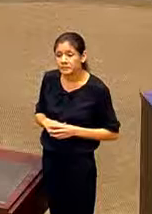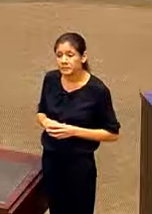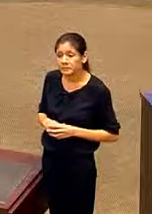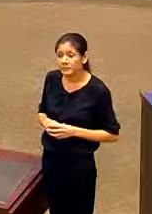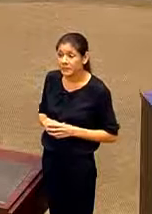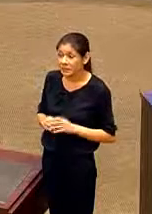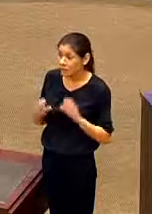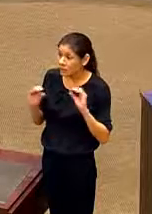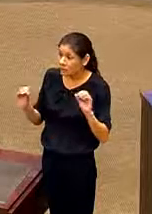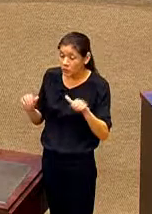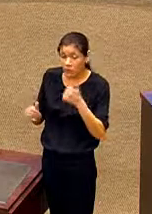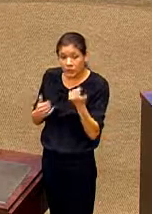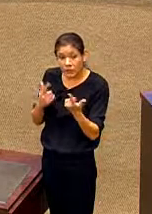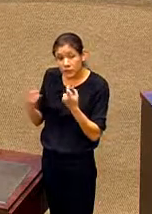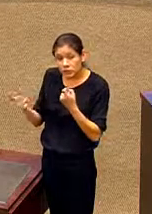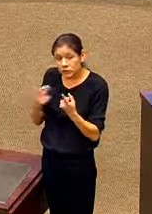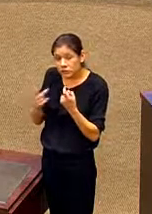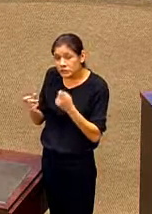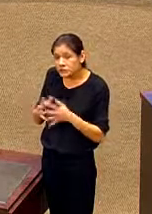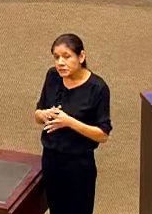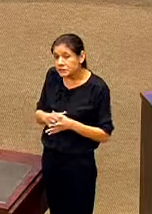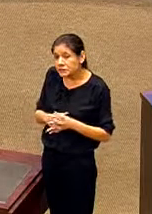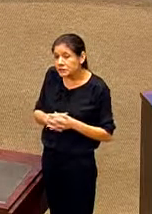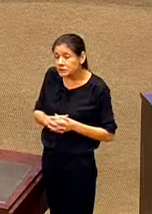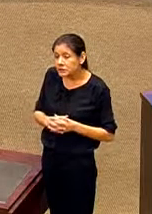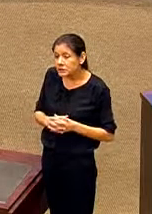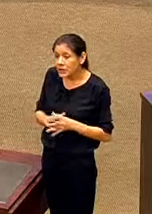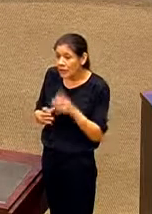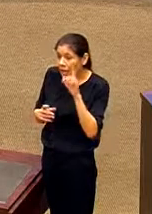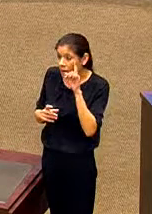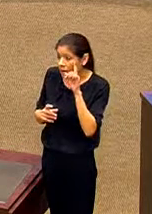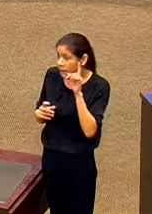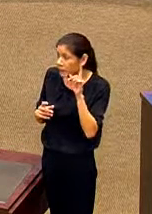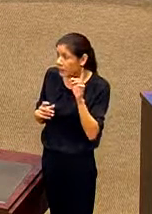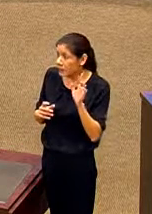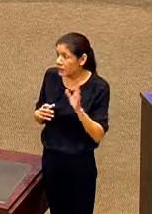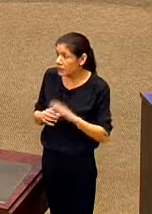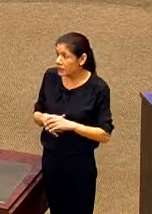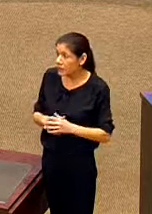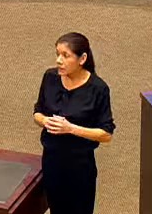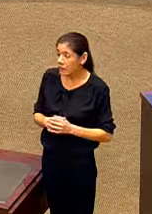We have no other questions. I think that is the...